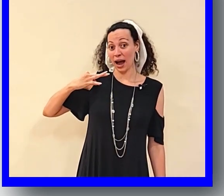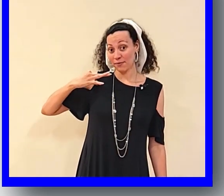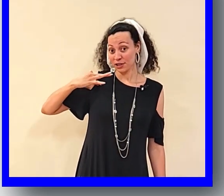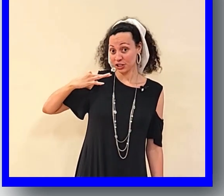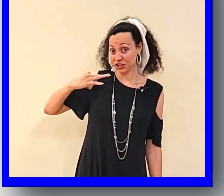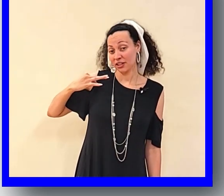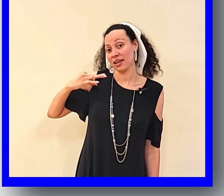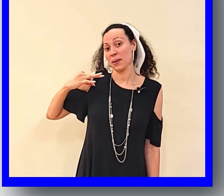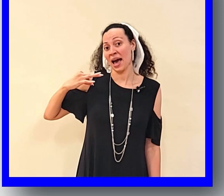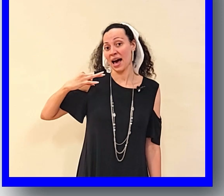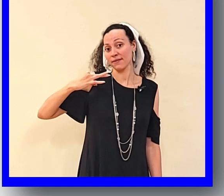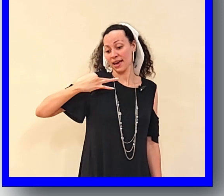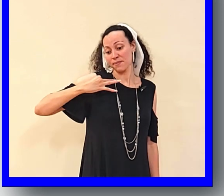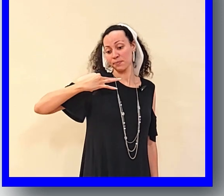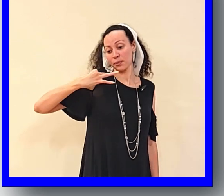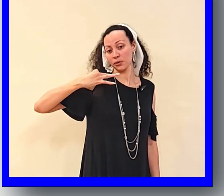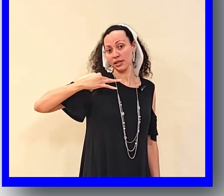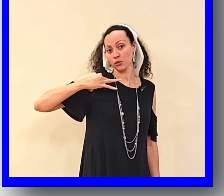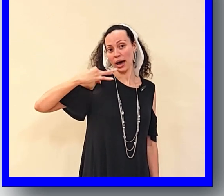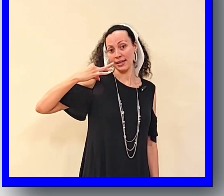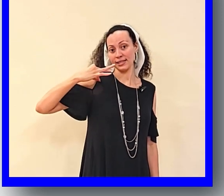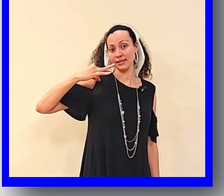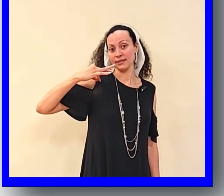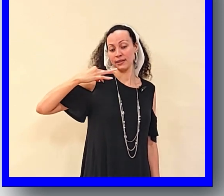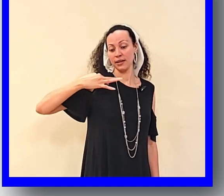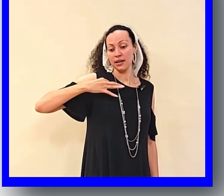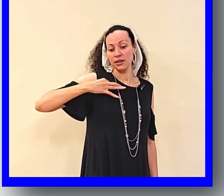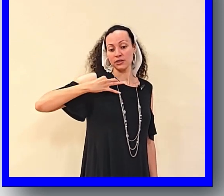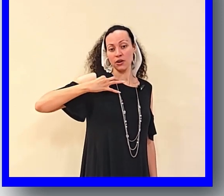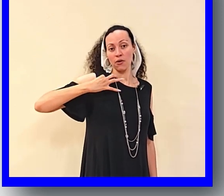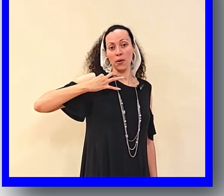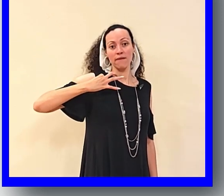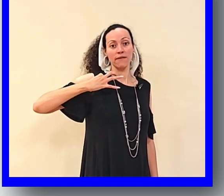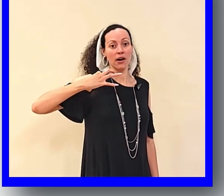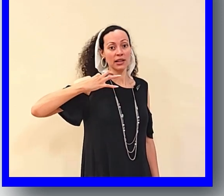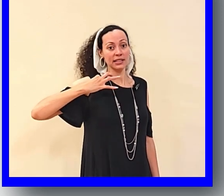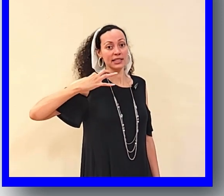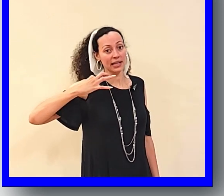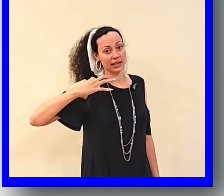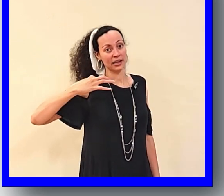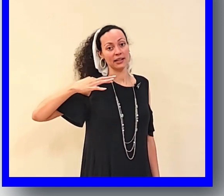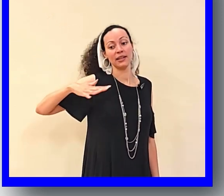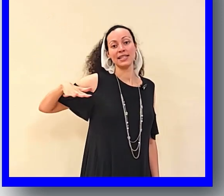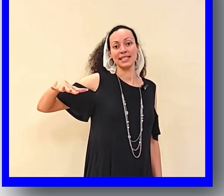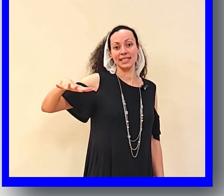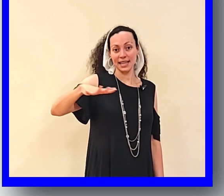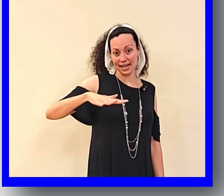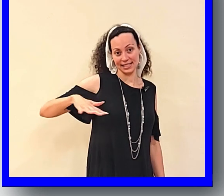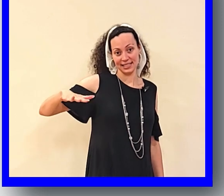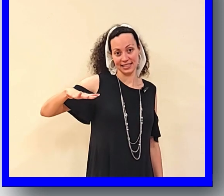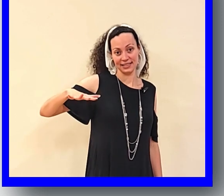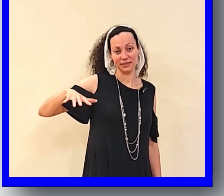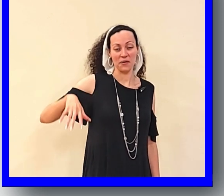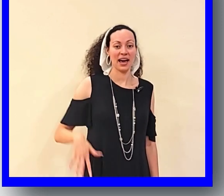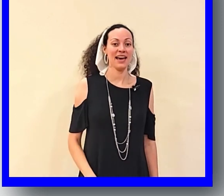actually grab your shirt that you have and pull it twice. So volunteer,